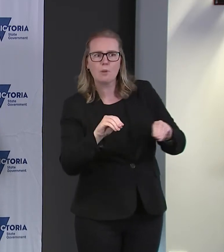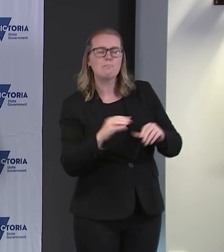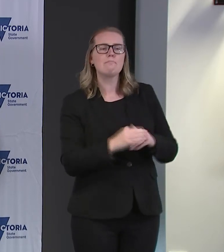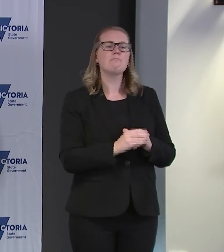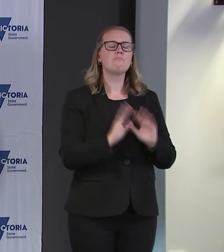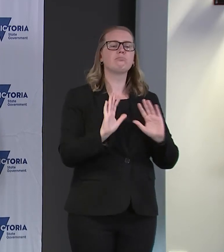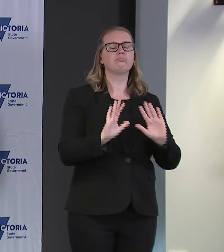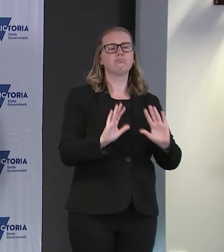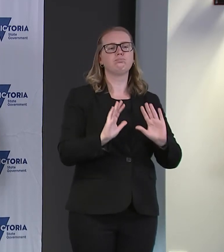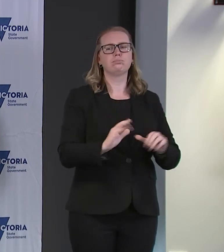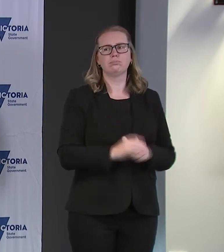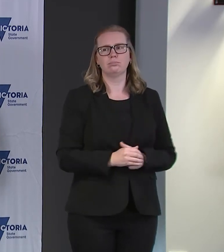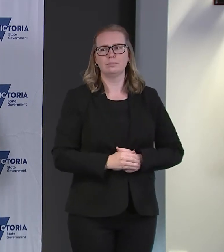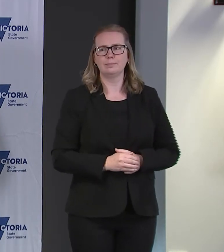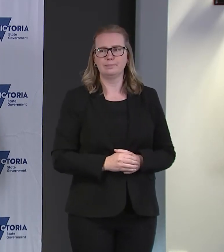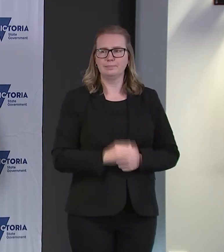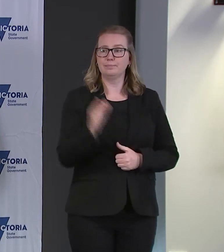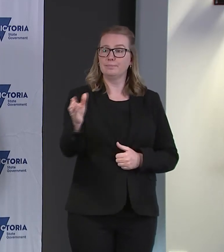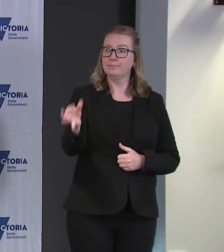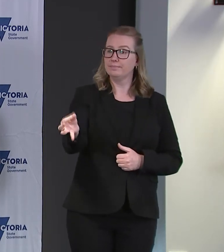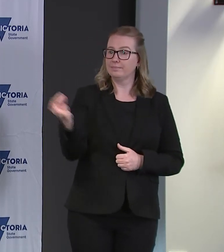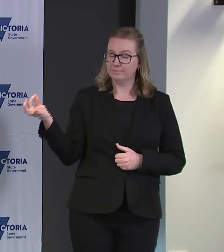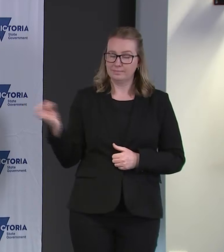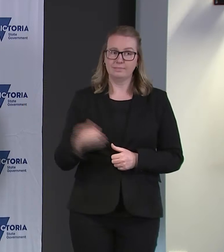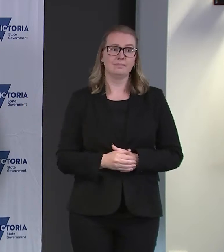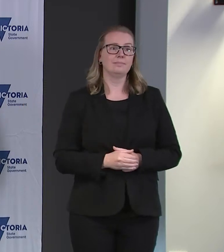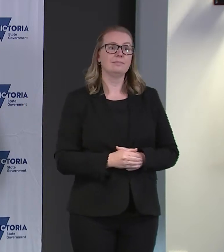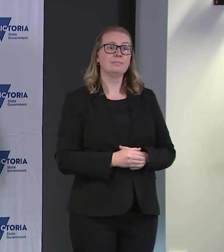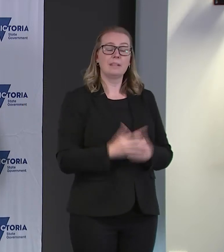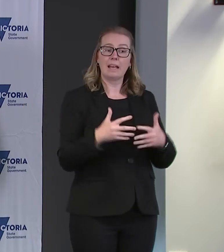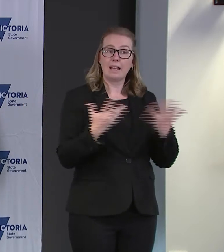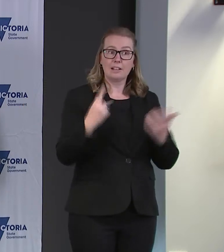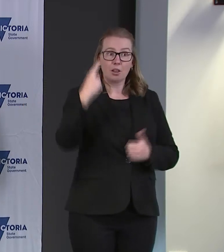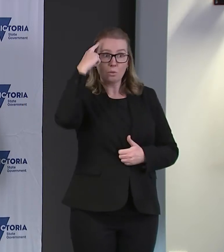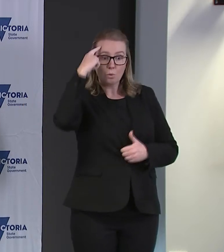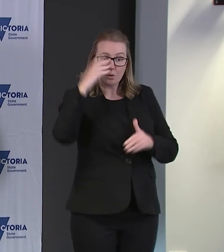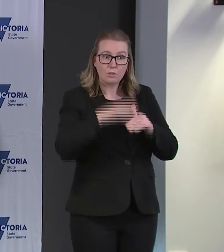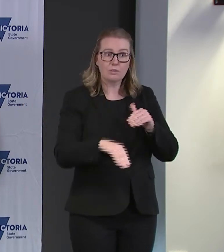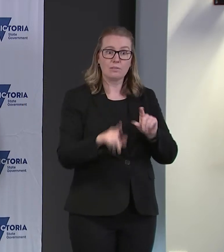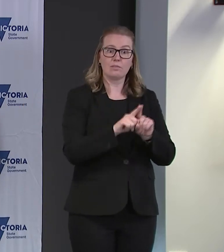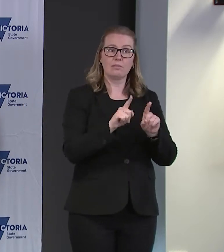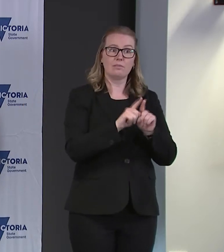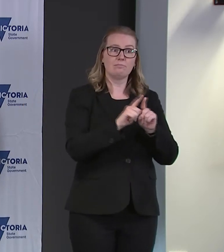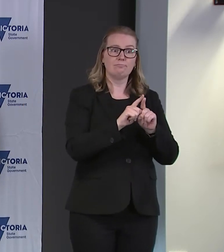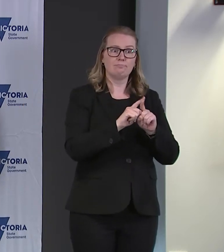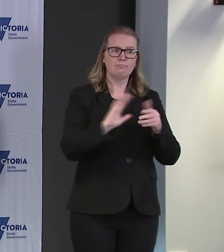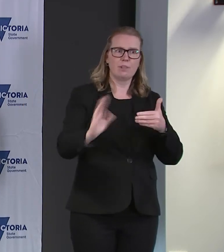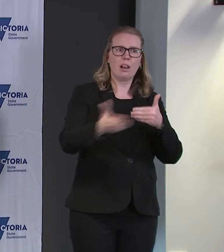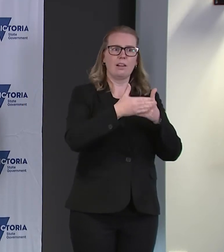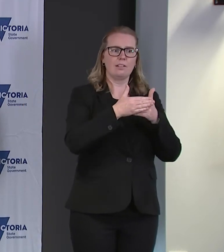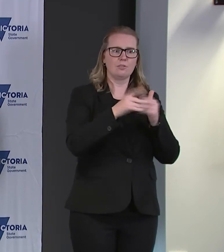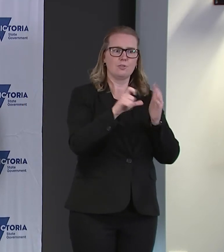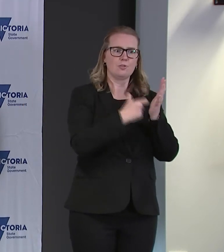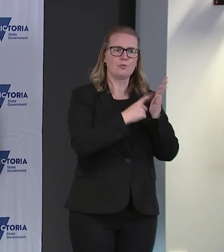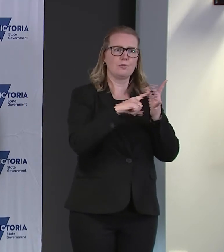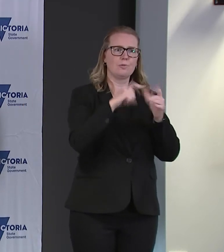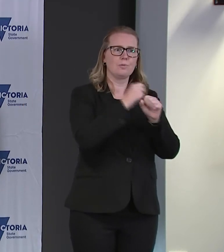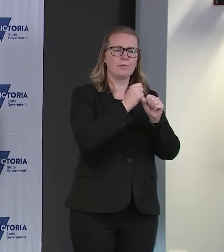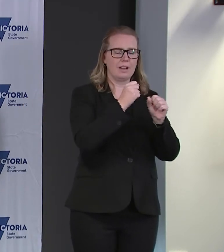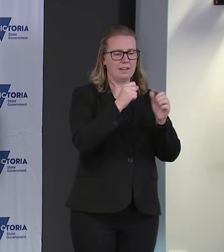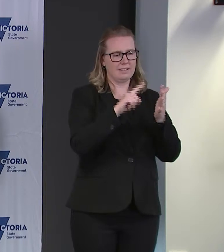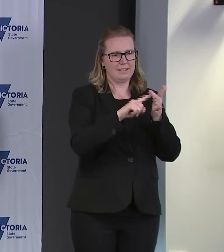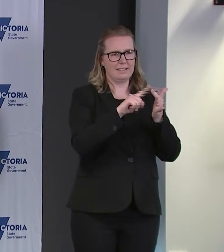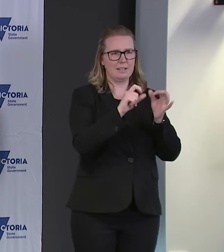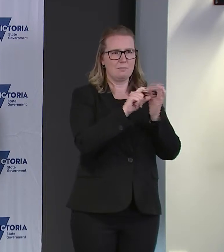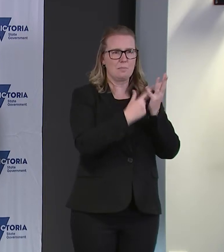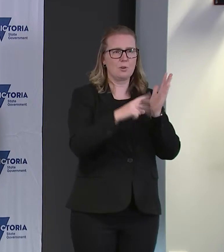wherever it might be. Was there any thought to perhaps shutting down the Craigieburn shopping centre for a while to try and get on